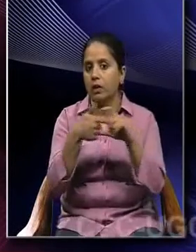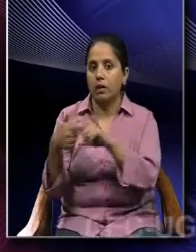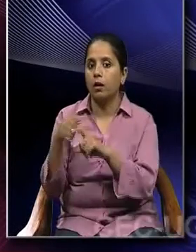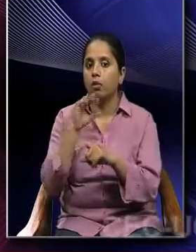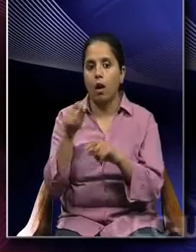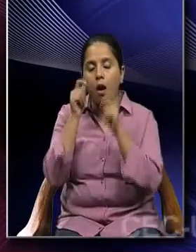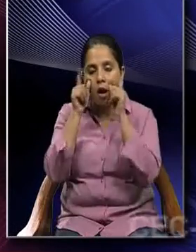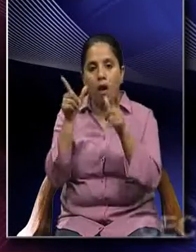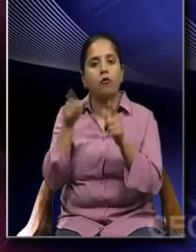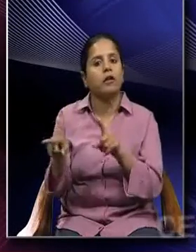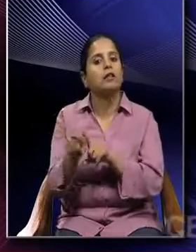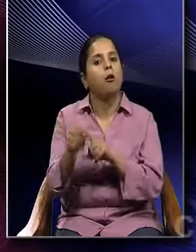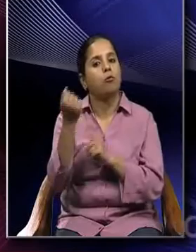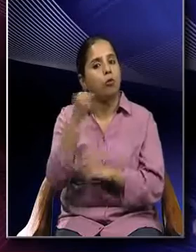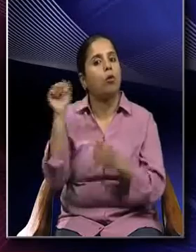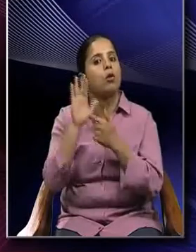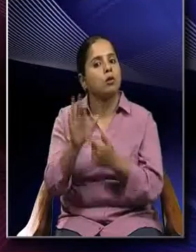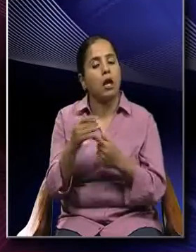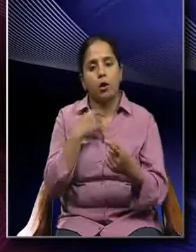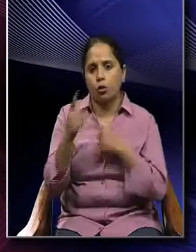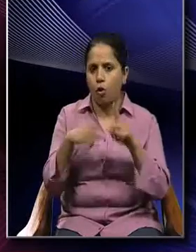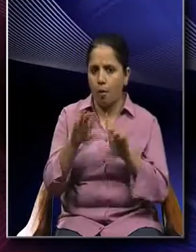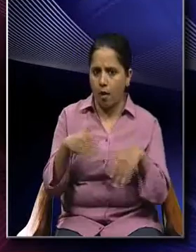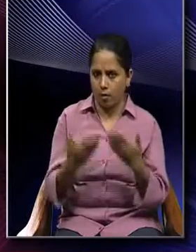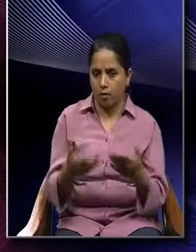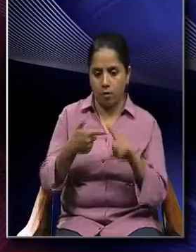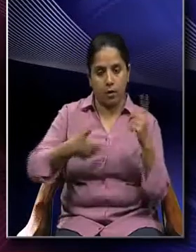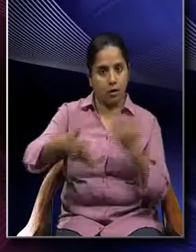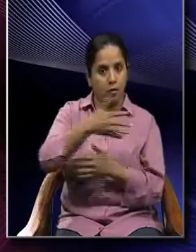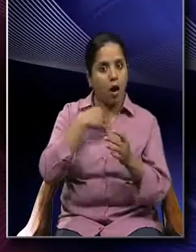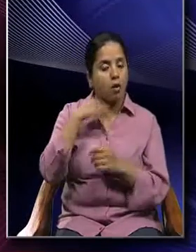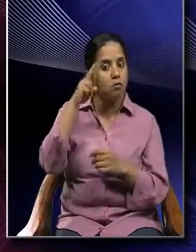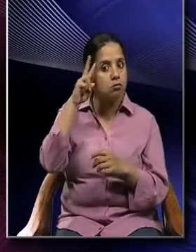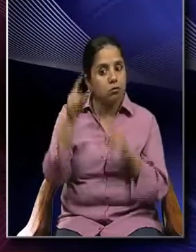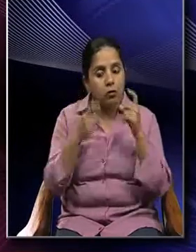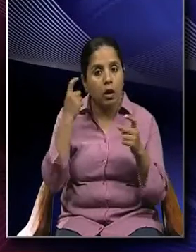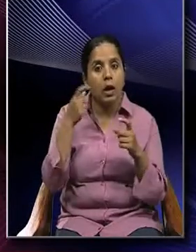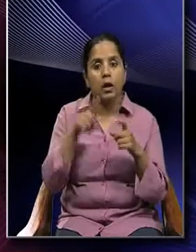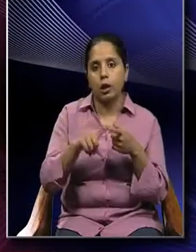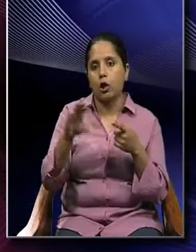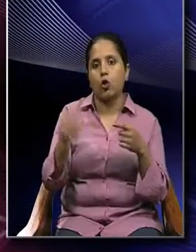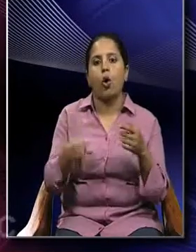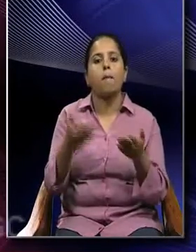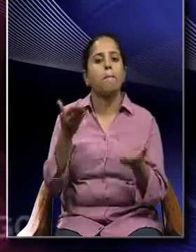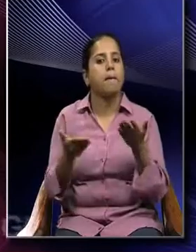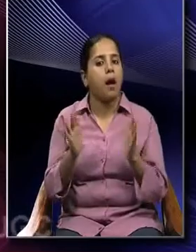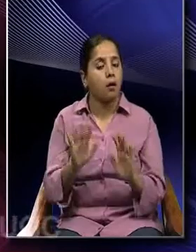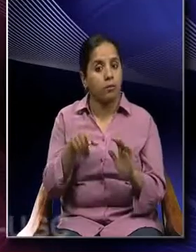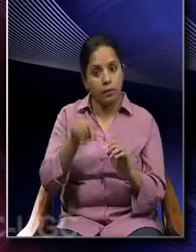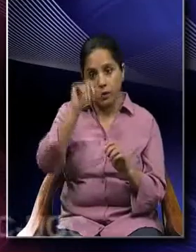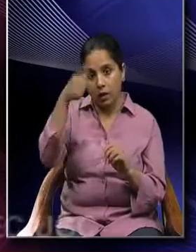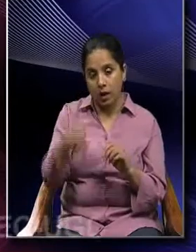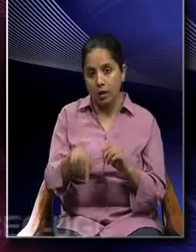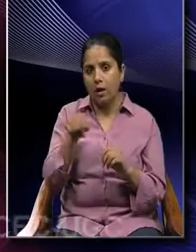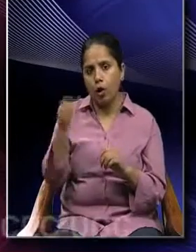Awakening movement says. We also talk about the environmental concerns through eco-balancing. Indian concept of